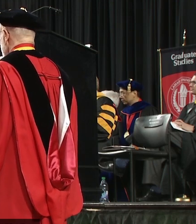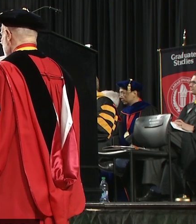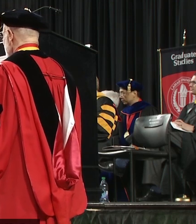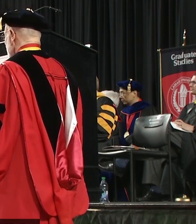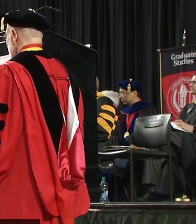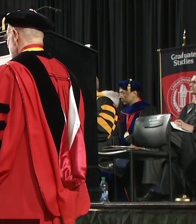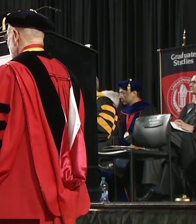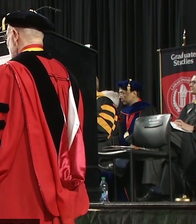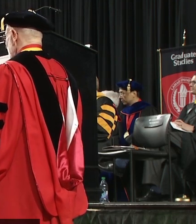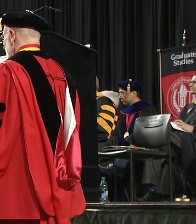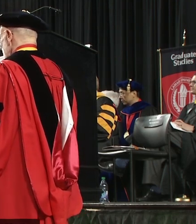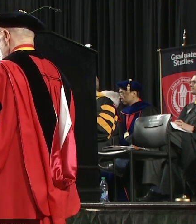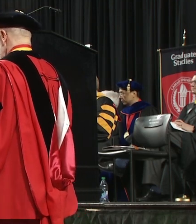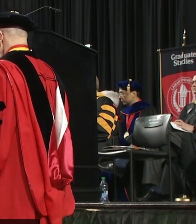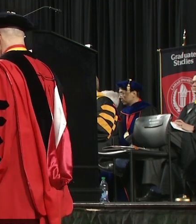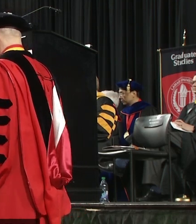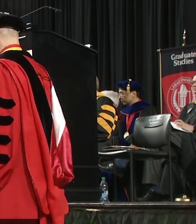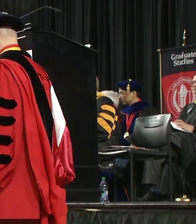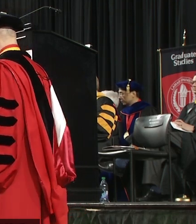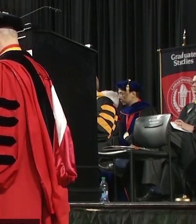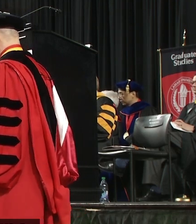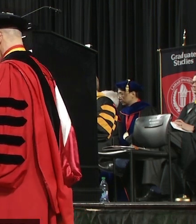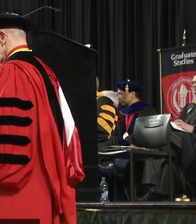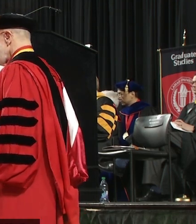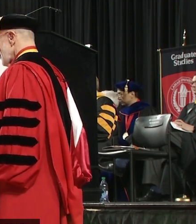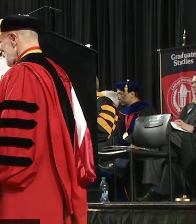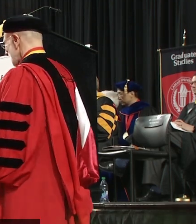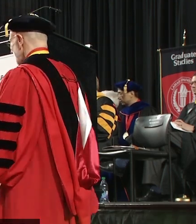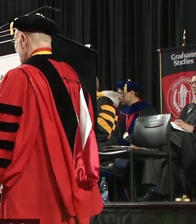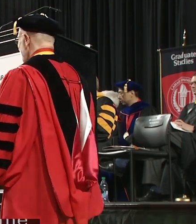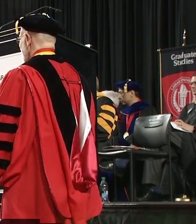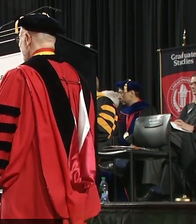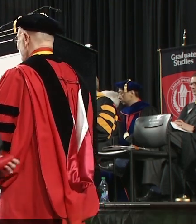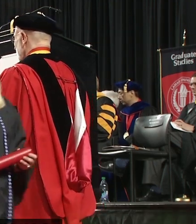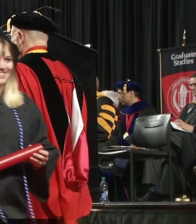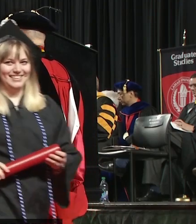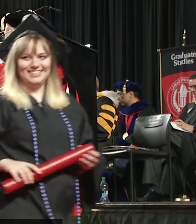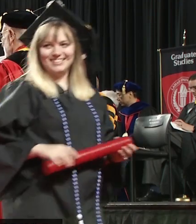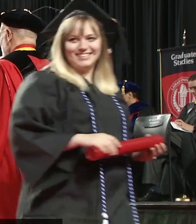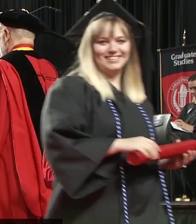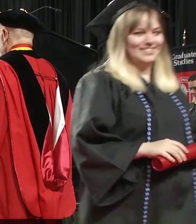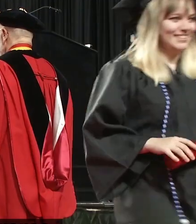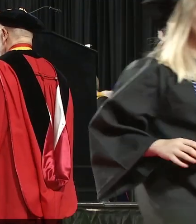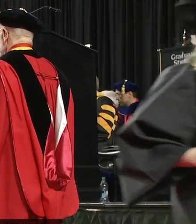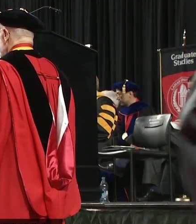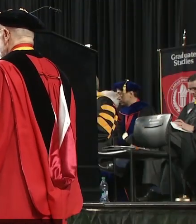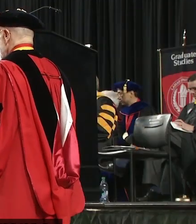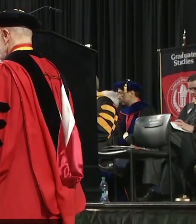Jordan Scherer Frank.